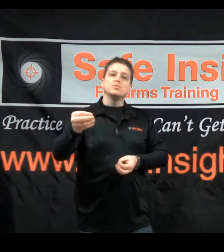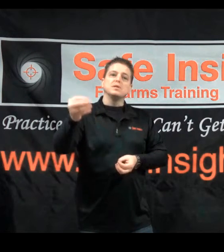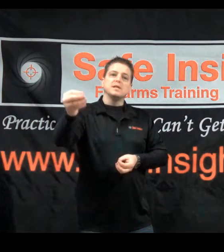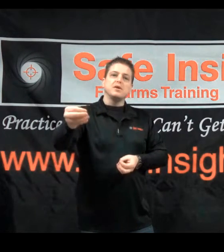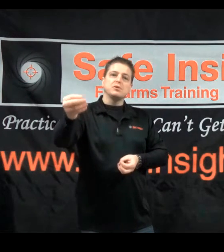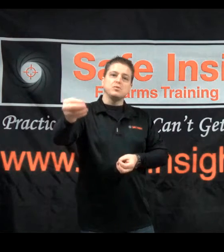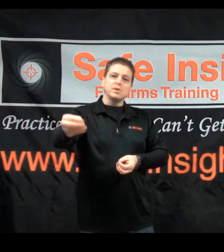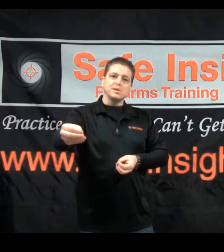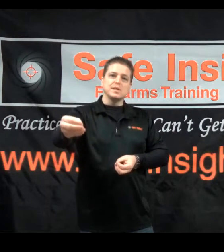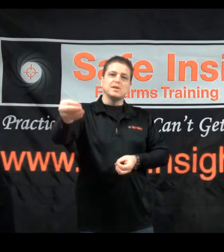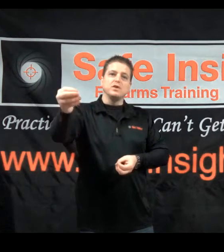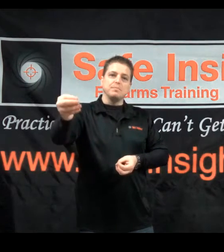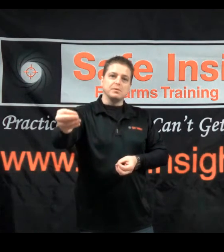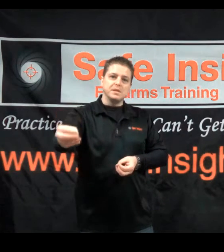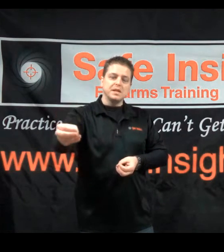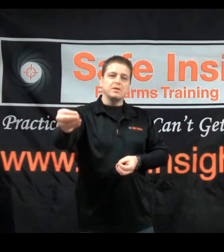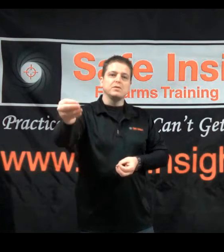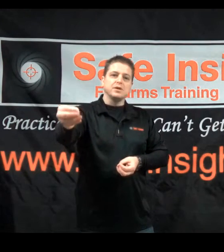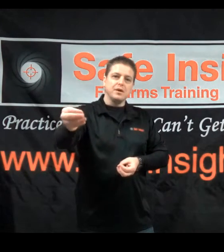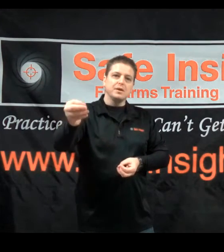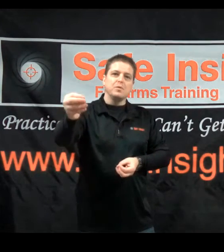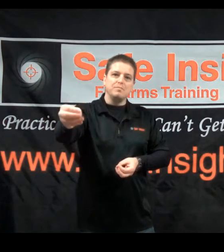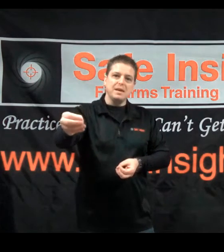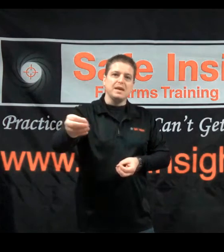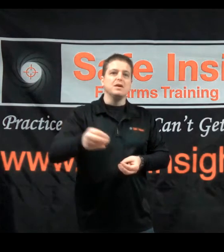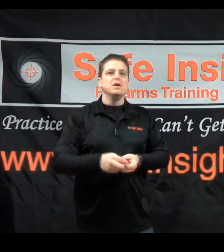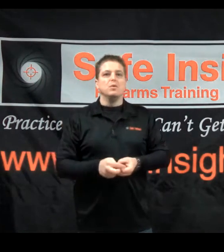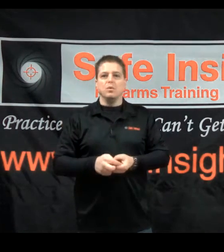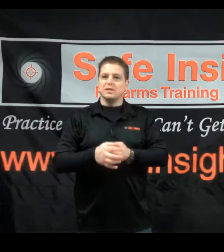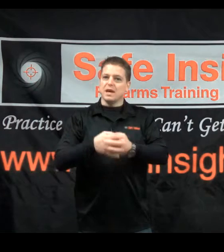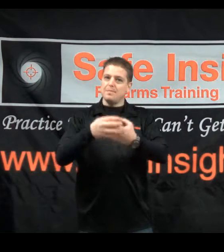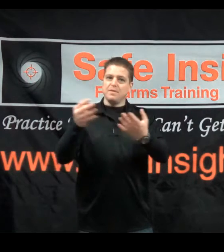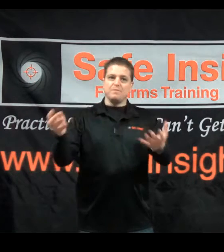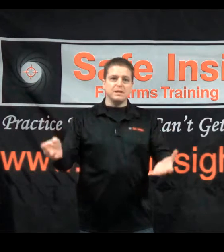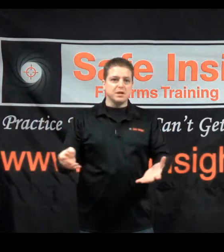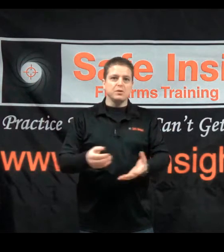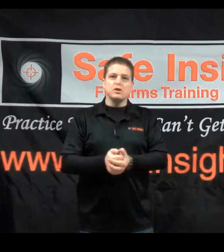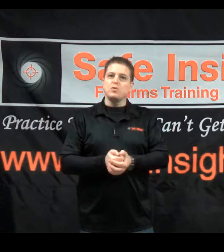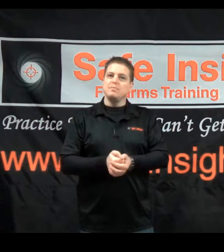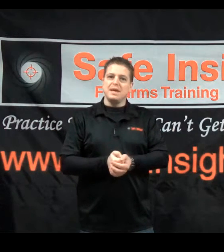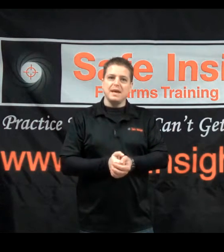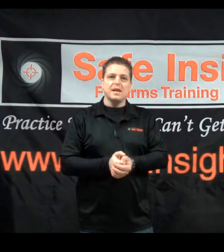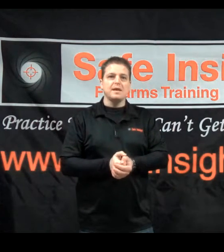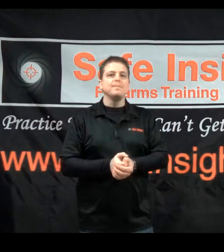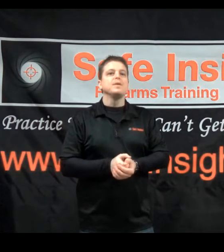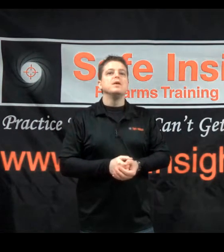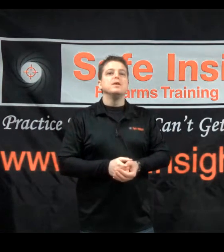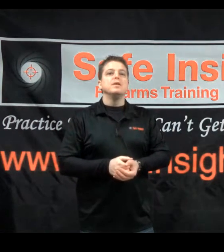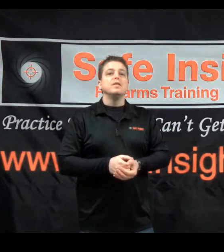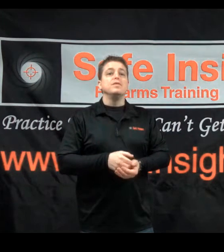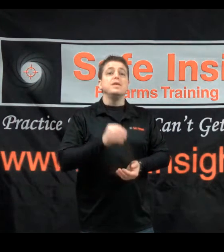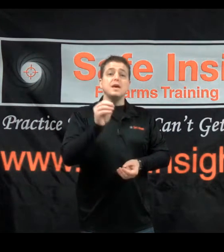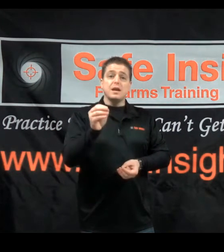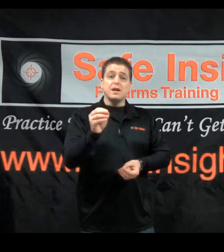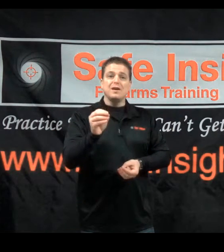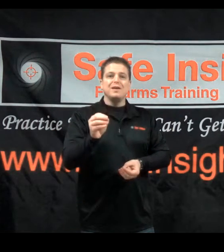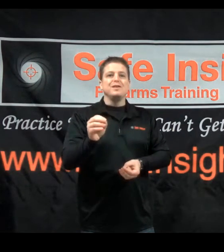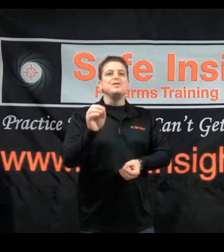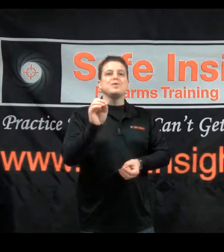what the characteristics of your particular target would be, what type of material you would be hitting, then you can